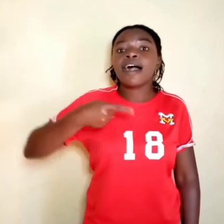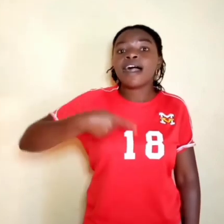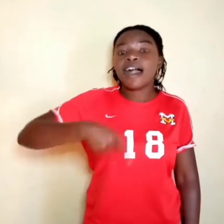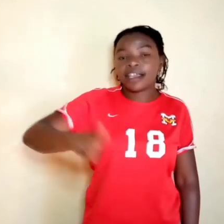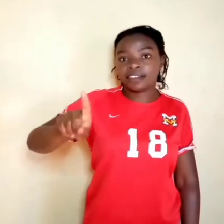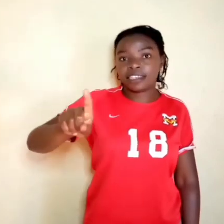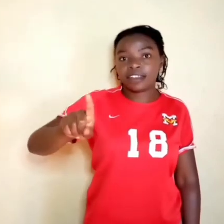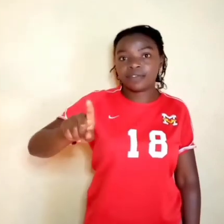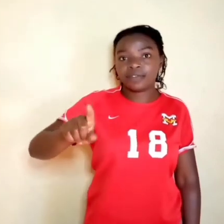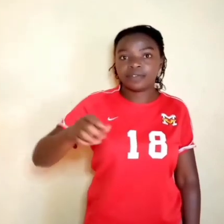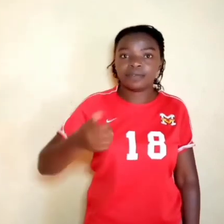herself,